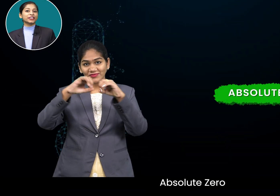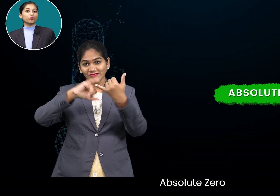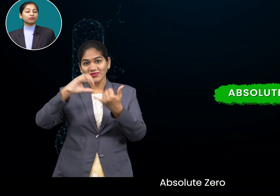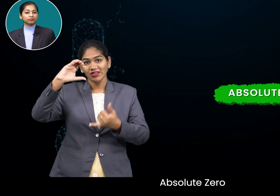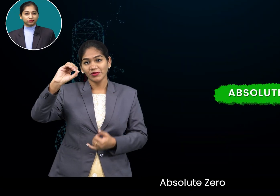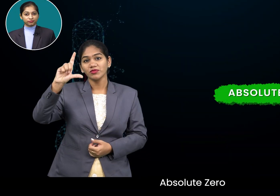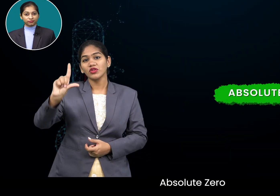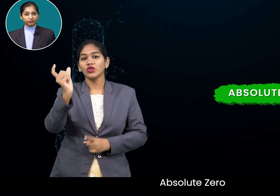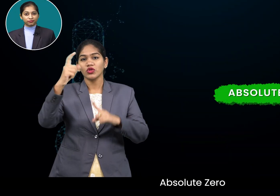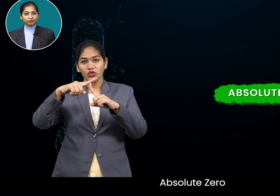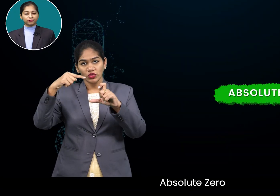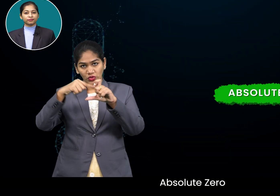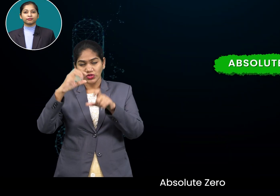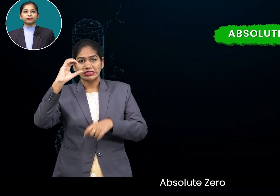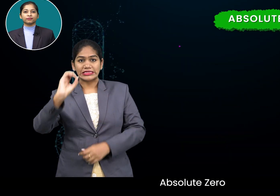Absolute zero.